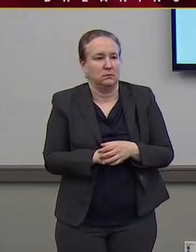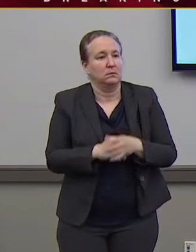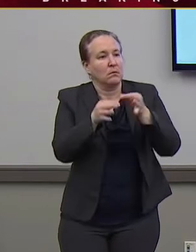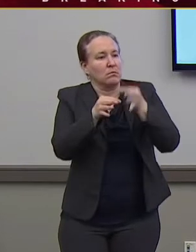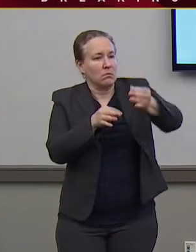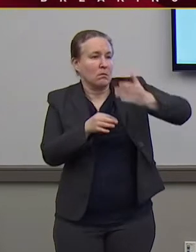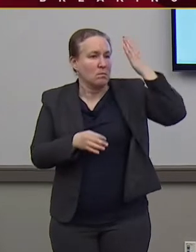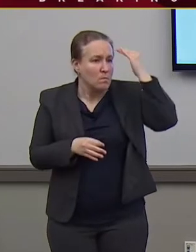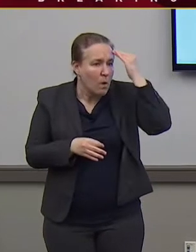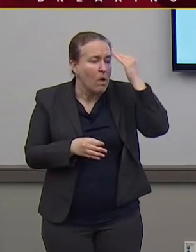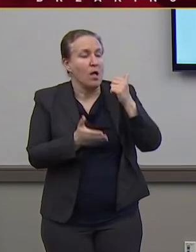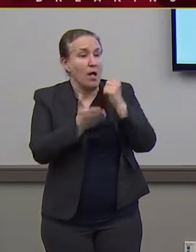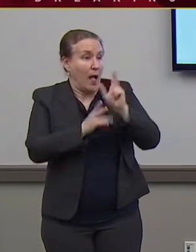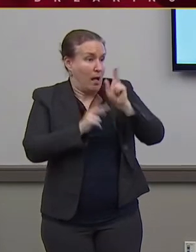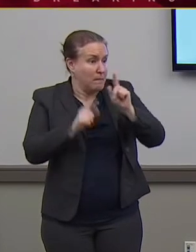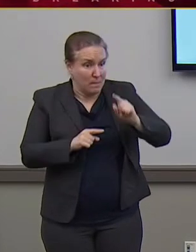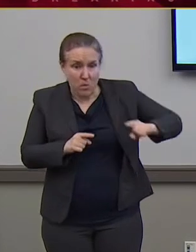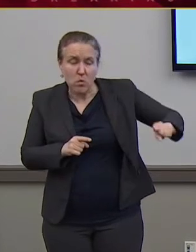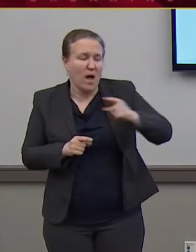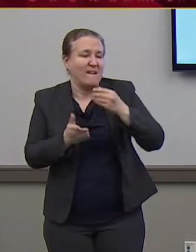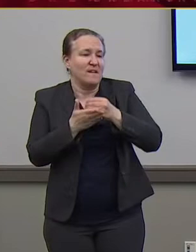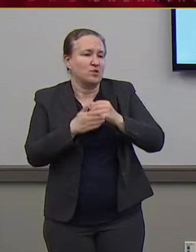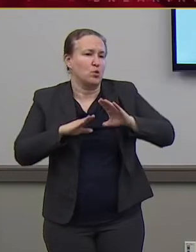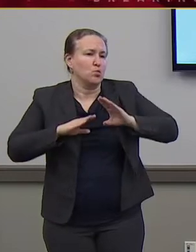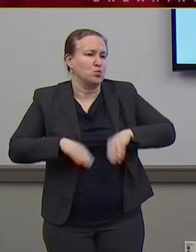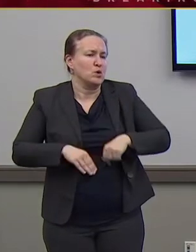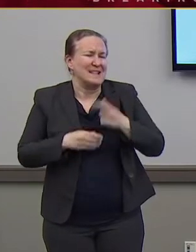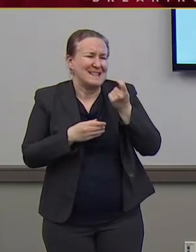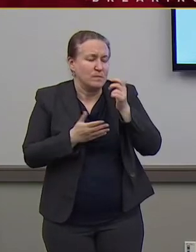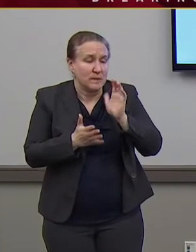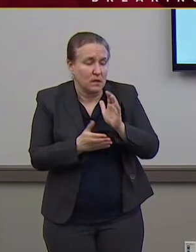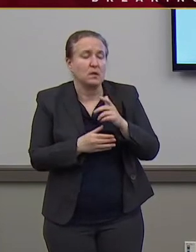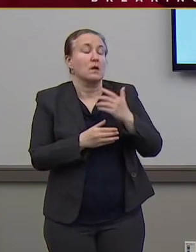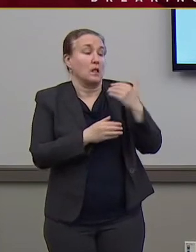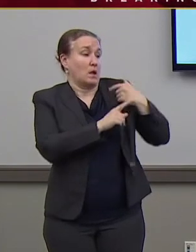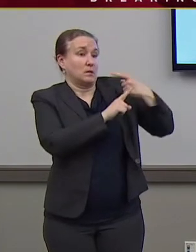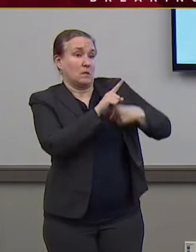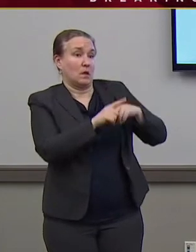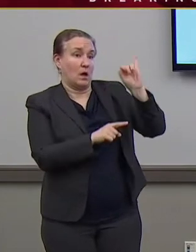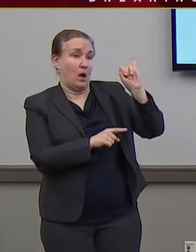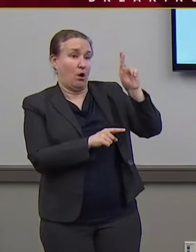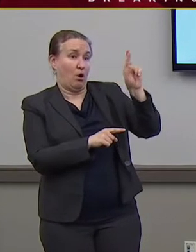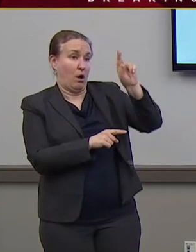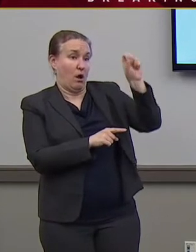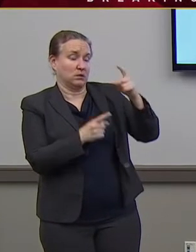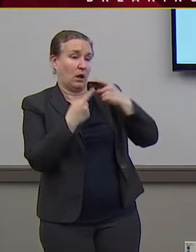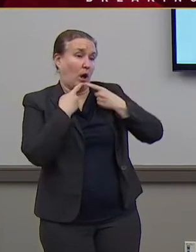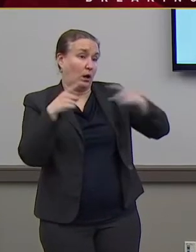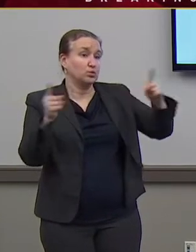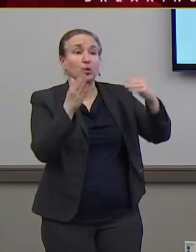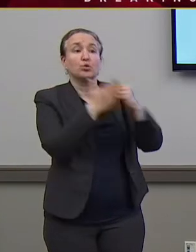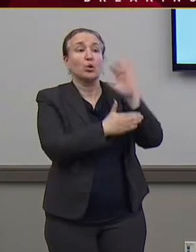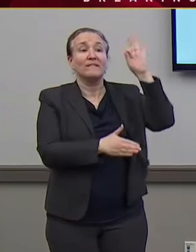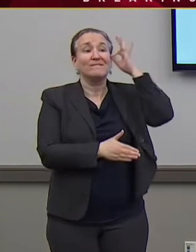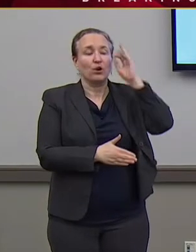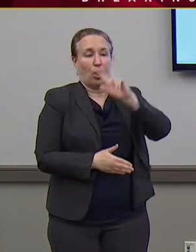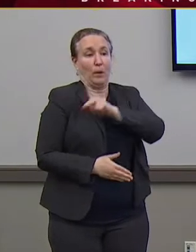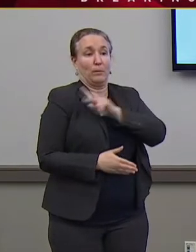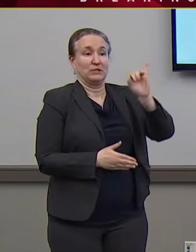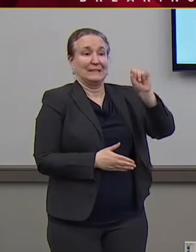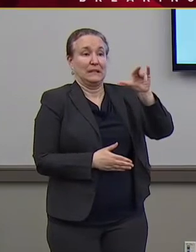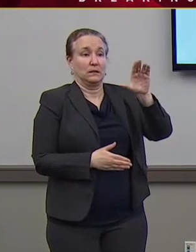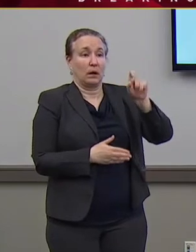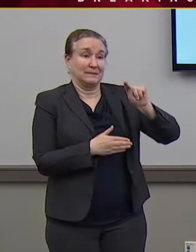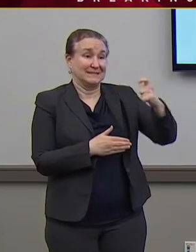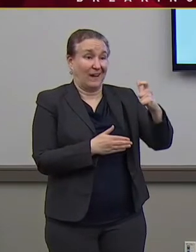some financial relief to individuals and businesses. Last month, the IRS announced that the new federal personal income tax